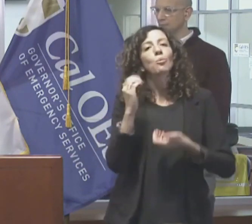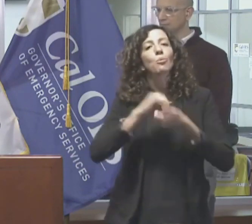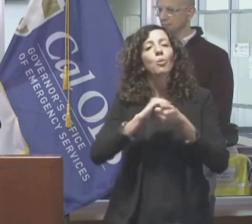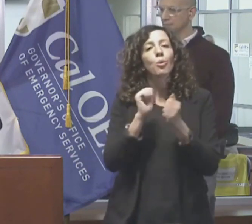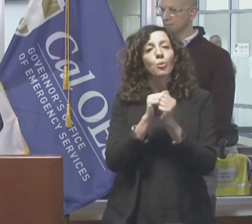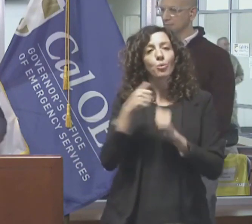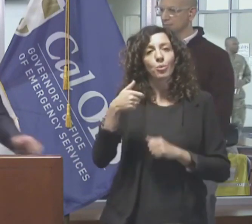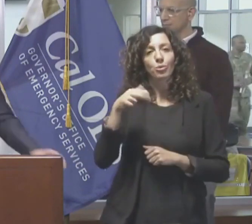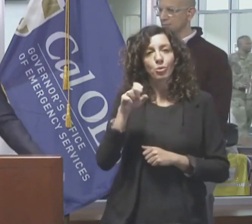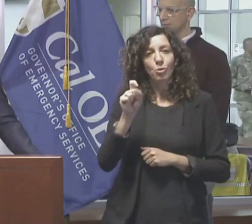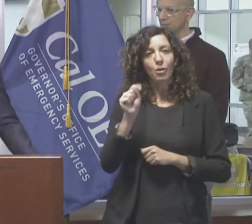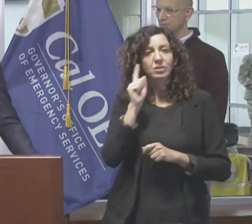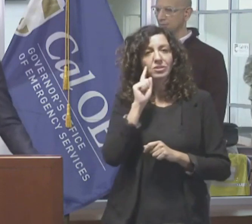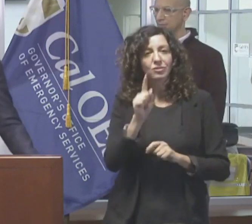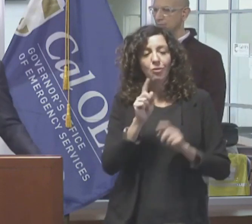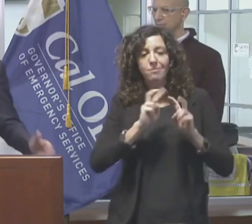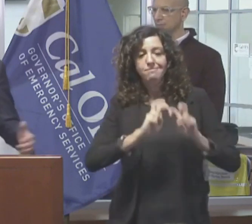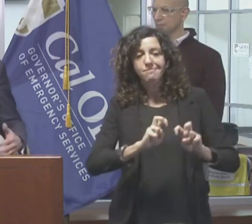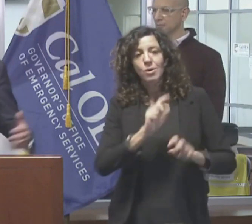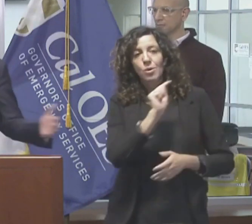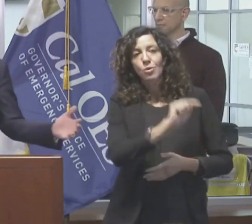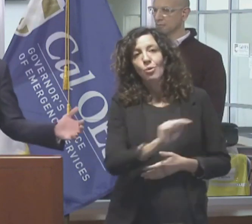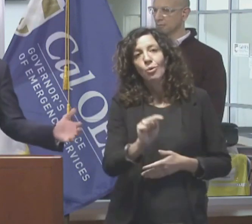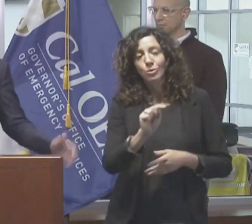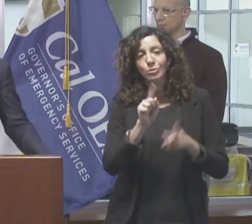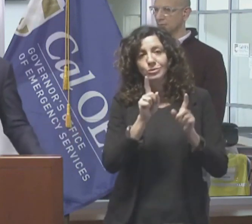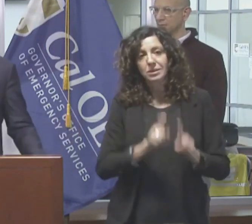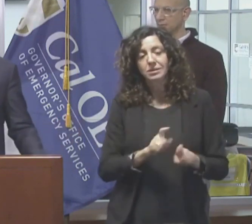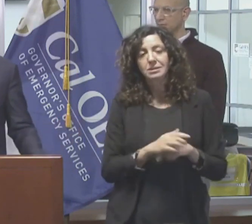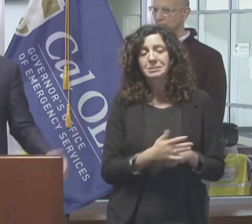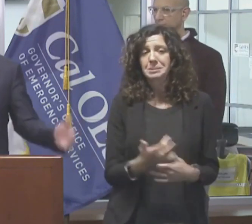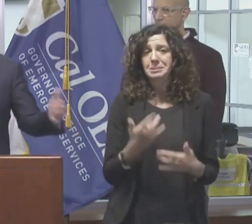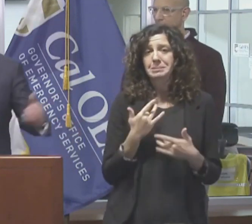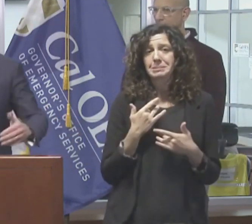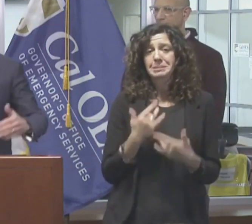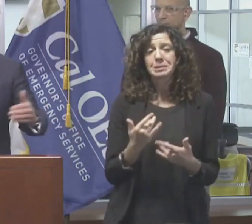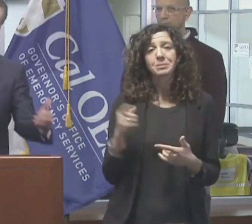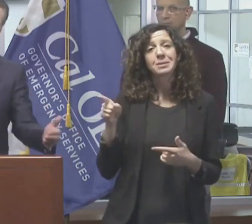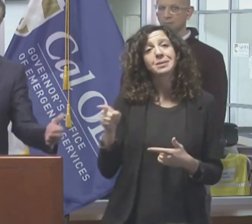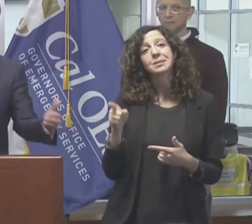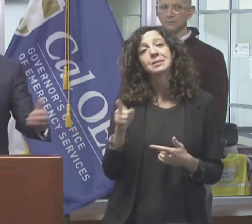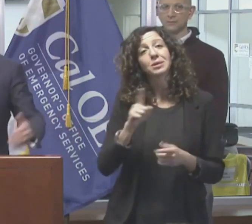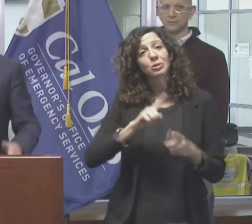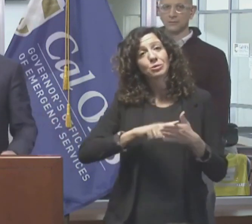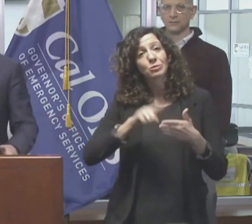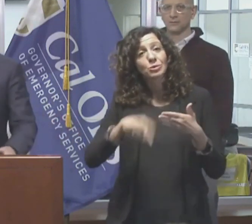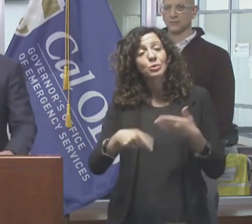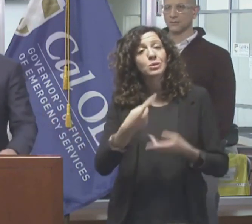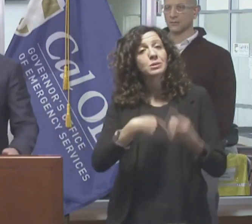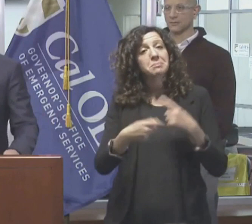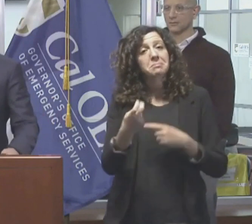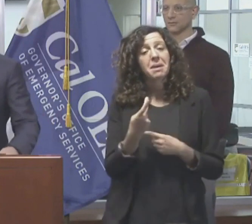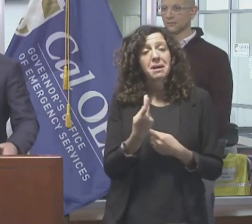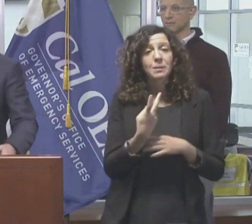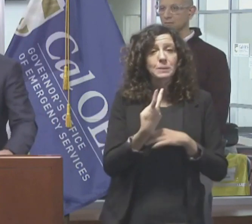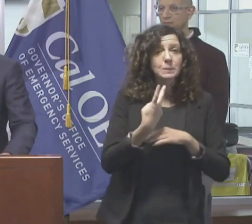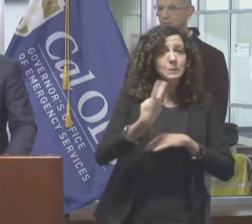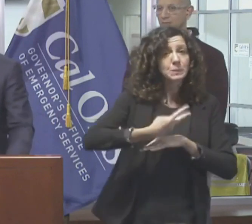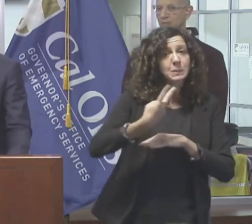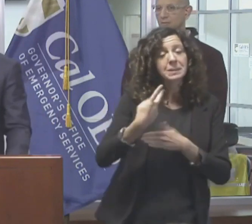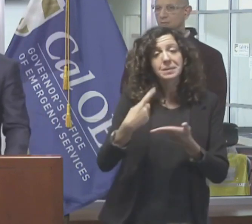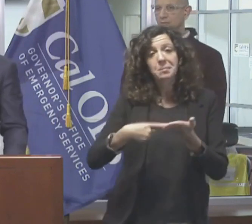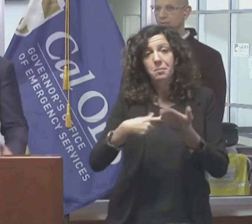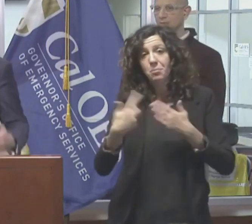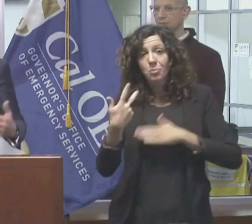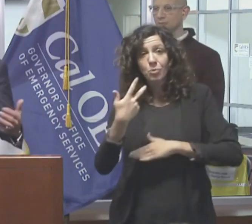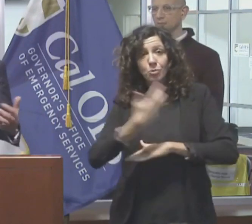diagnostics of those tests. And the turnaround is typical at Quest, anywhere from 2 days, some cases